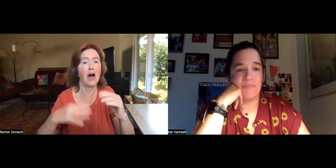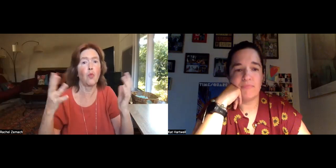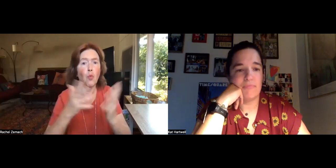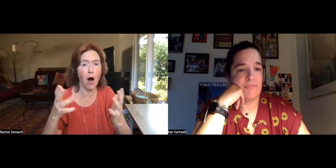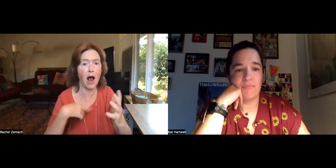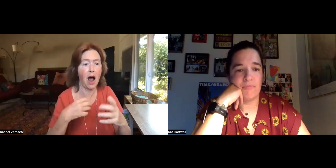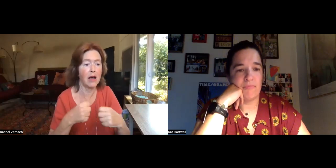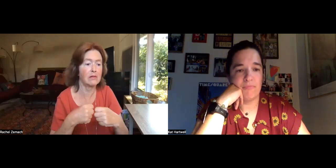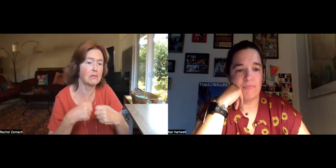and what I